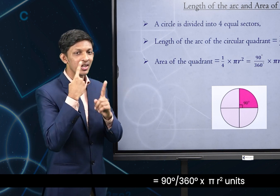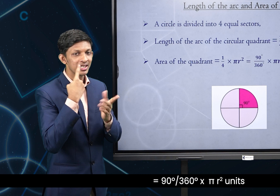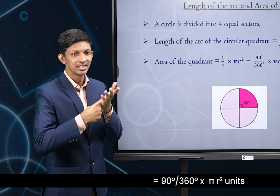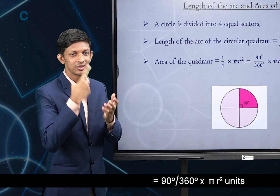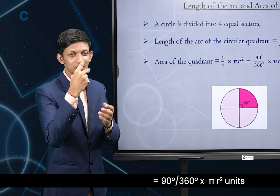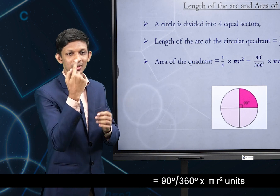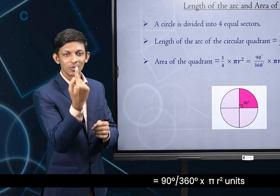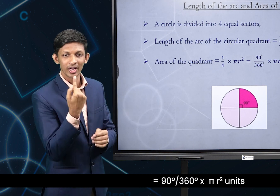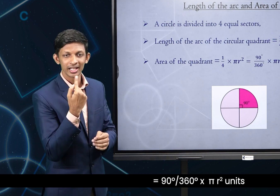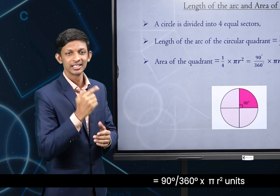units.